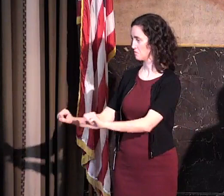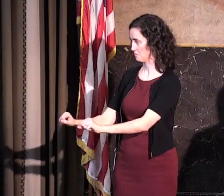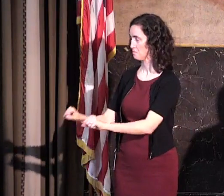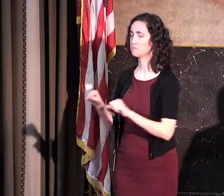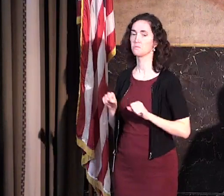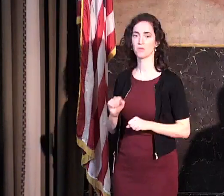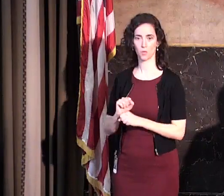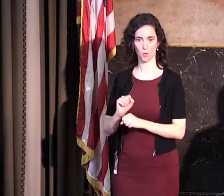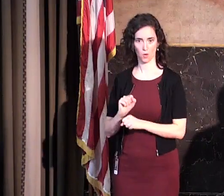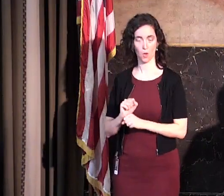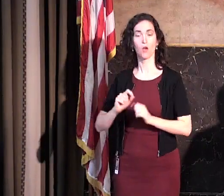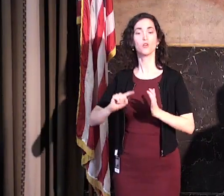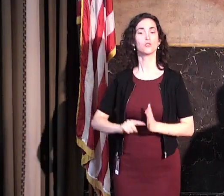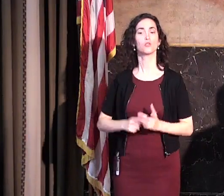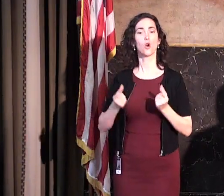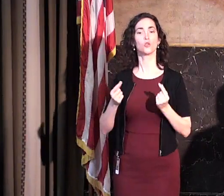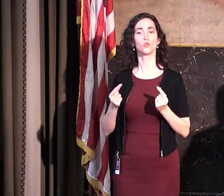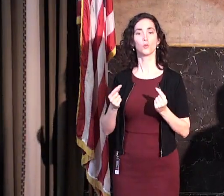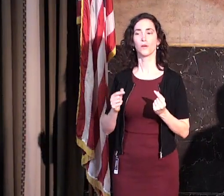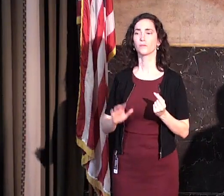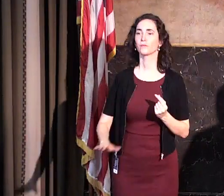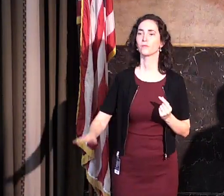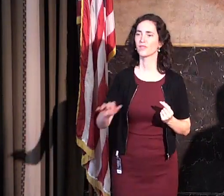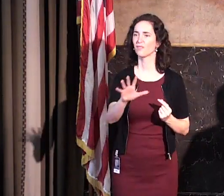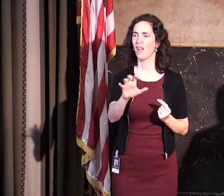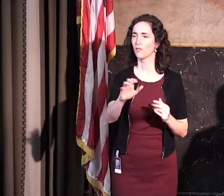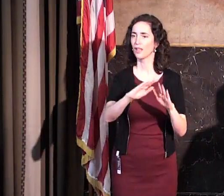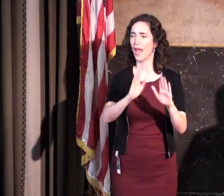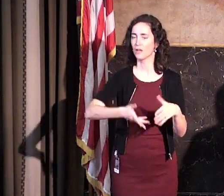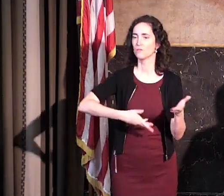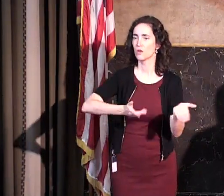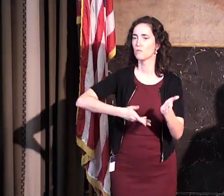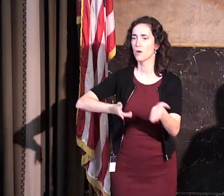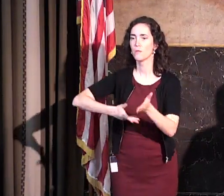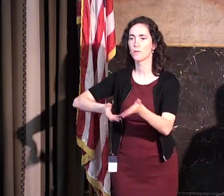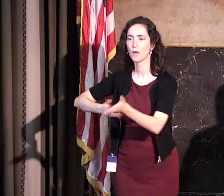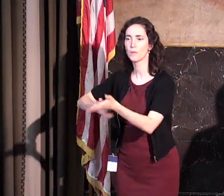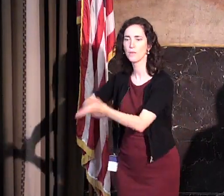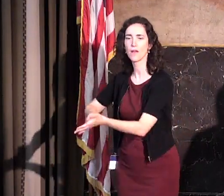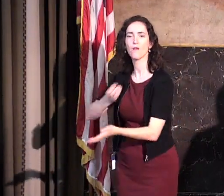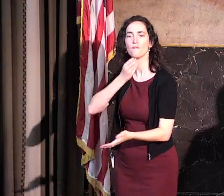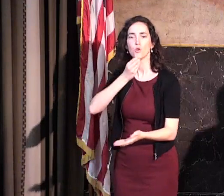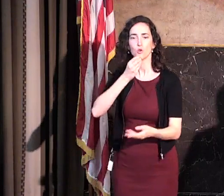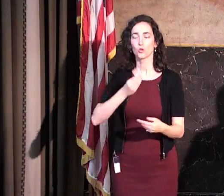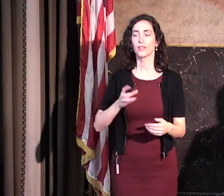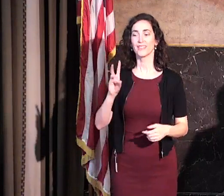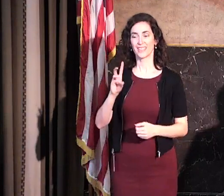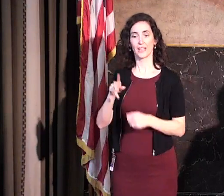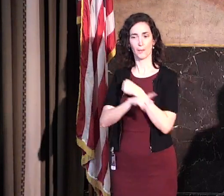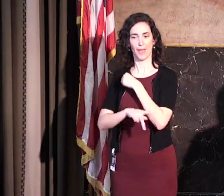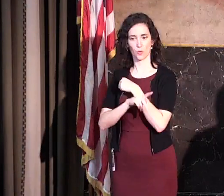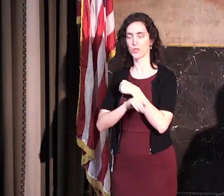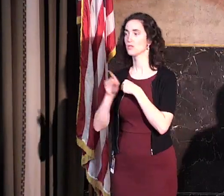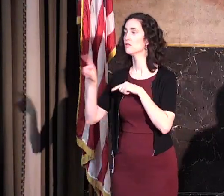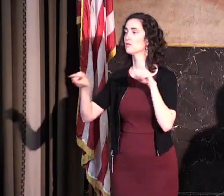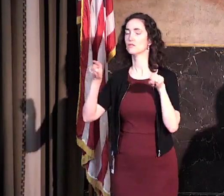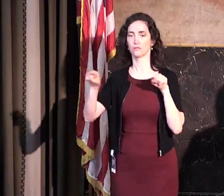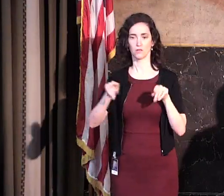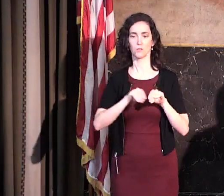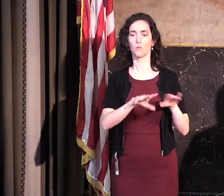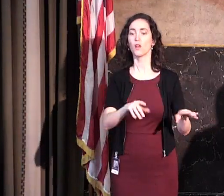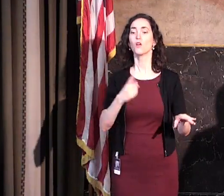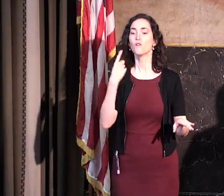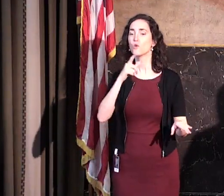career, we were delivering to 500 households in 6 parishes food distributions for elders who are at risk when it